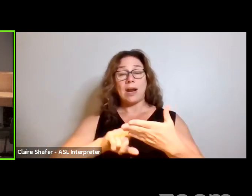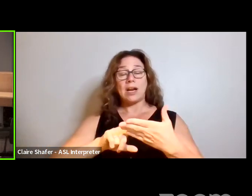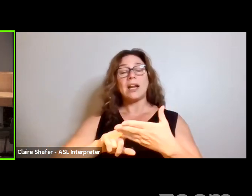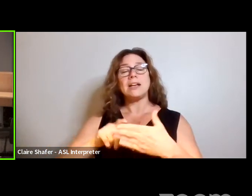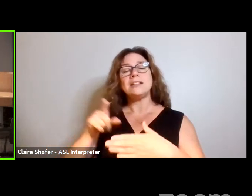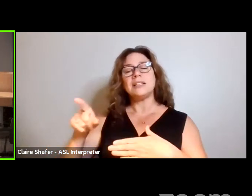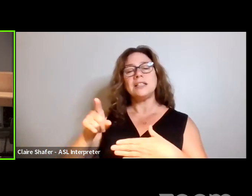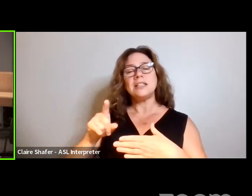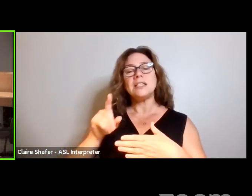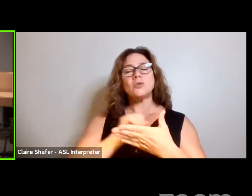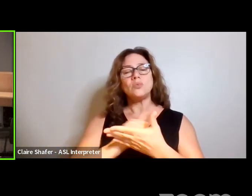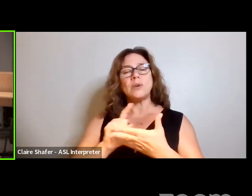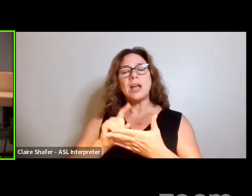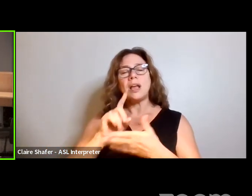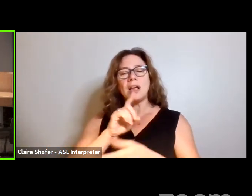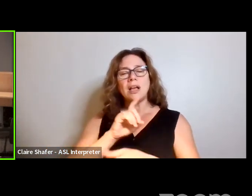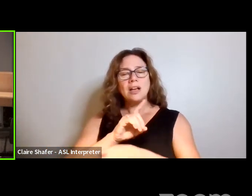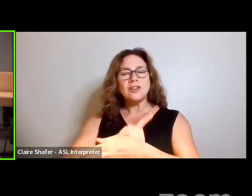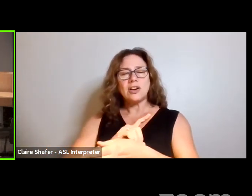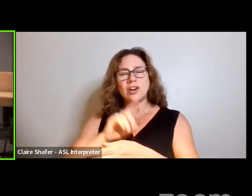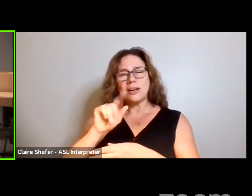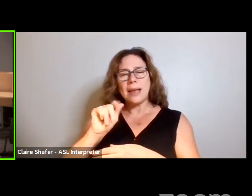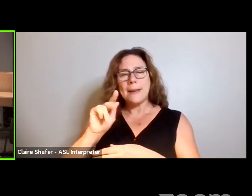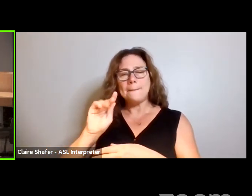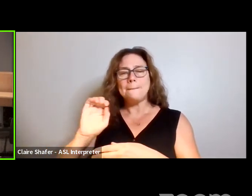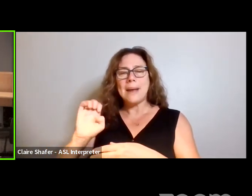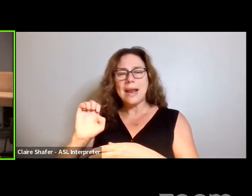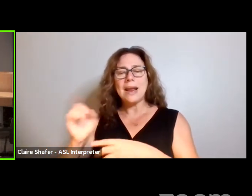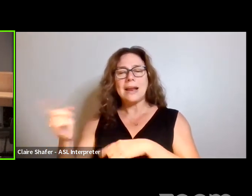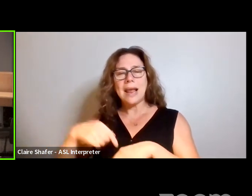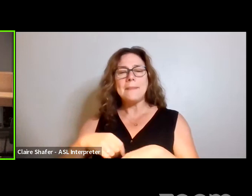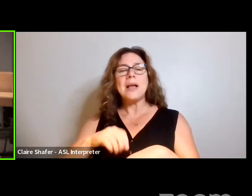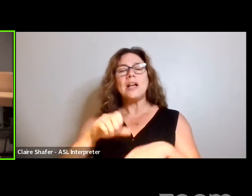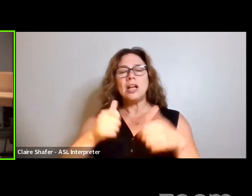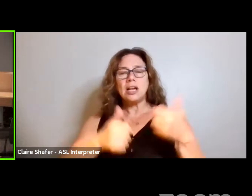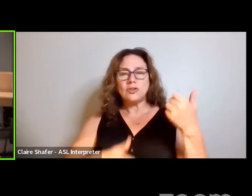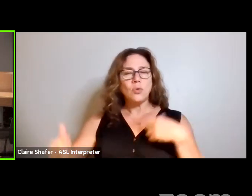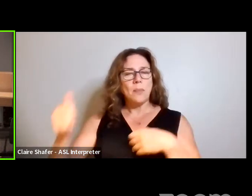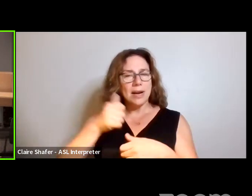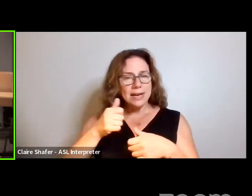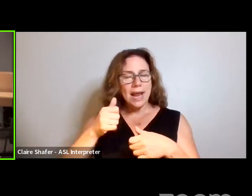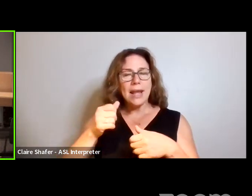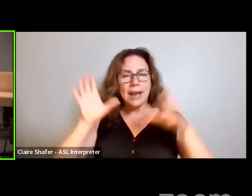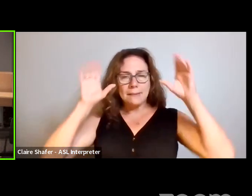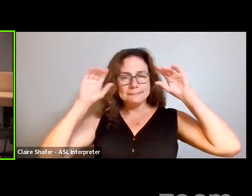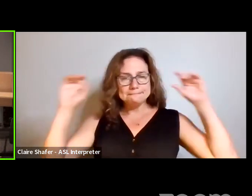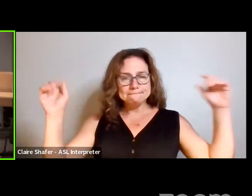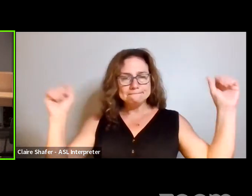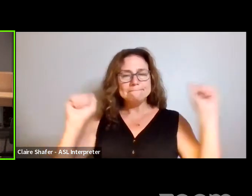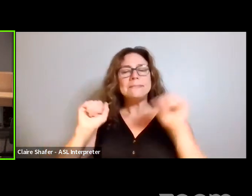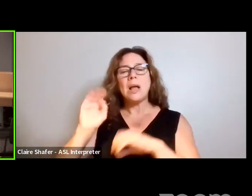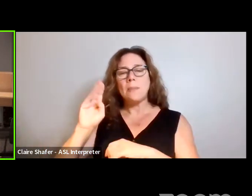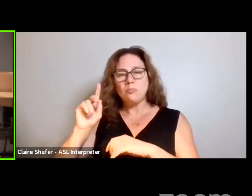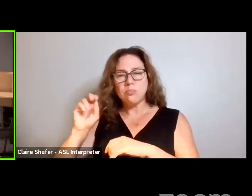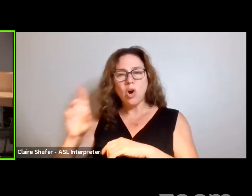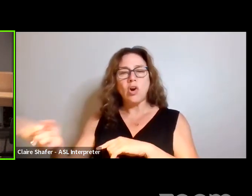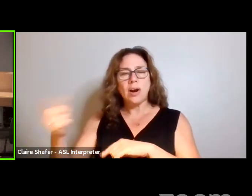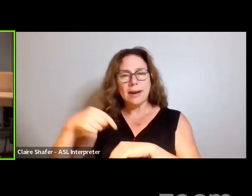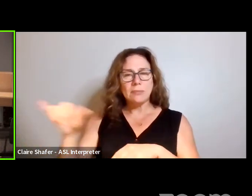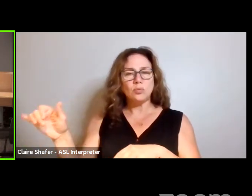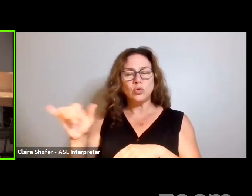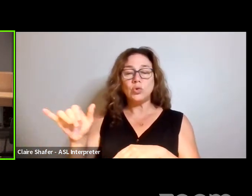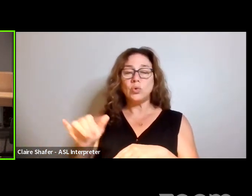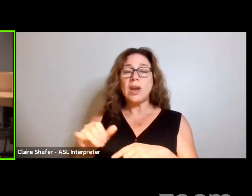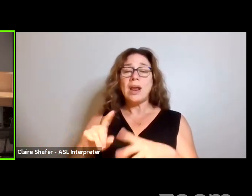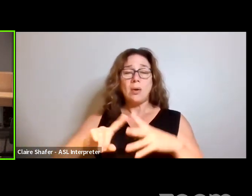came out, and Superintendent Booker and Shar, who kind of came out to support us at different times. So it was really nice. And then we kicked it